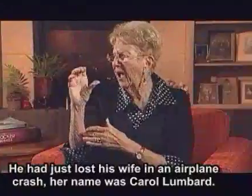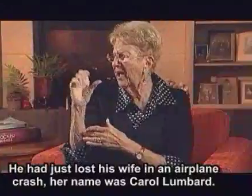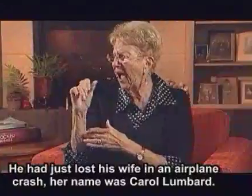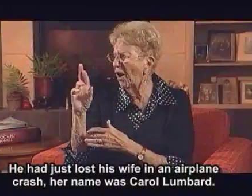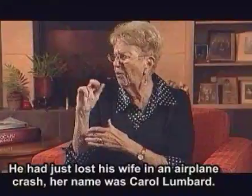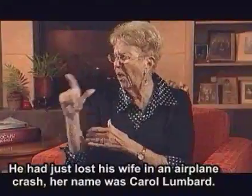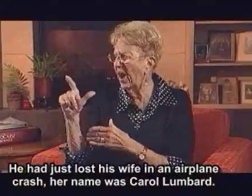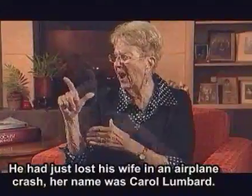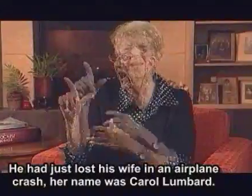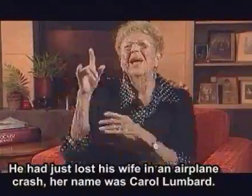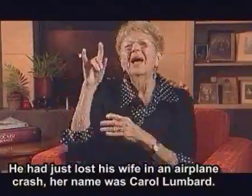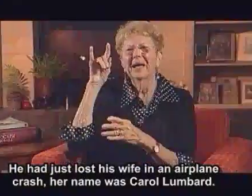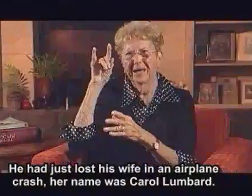was Carol Lombard?